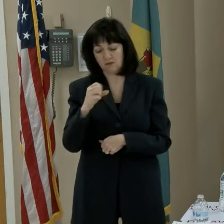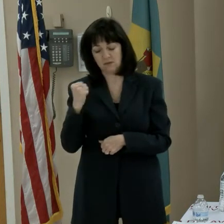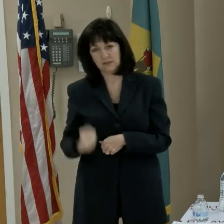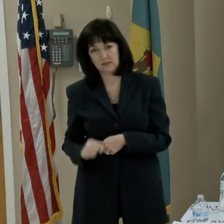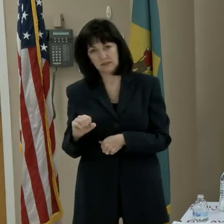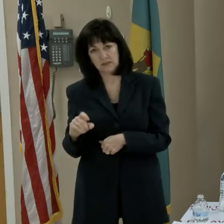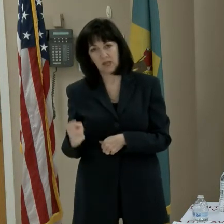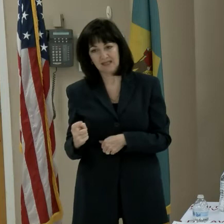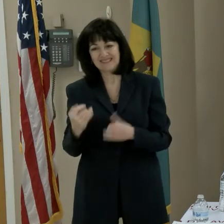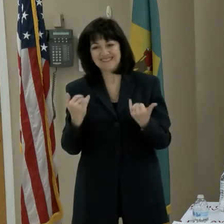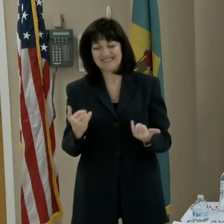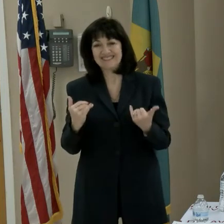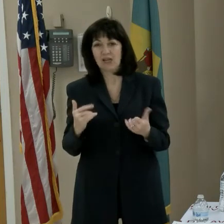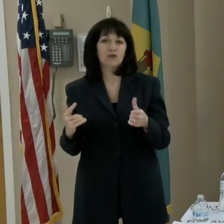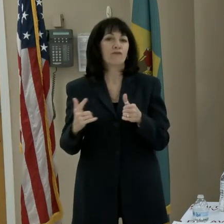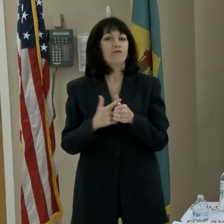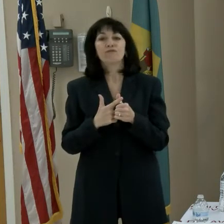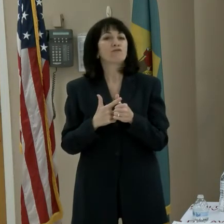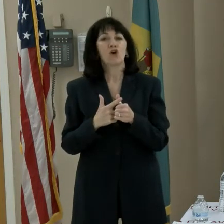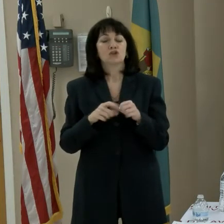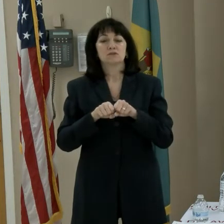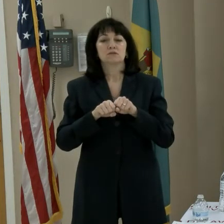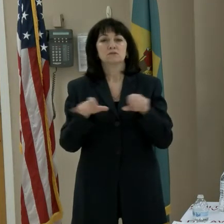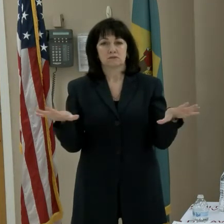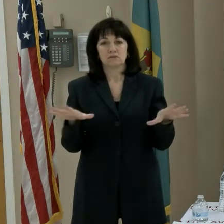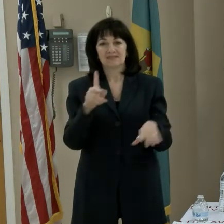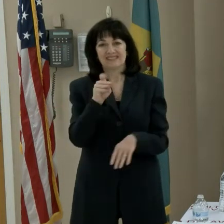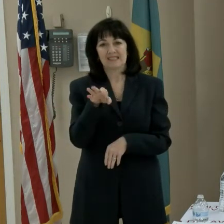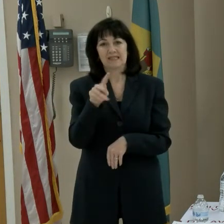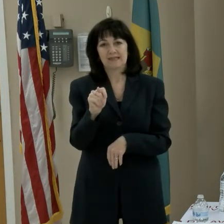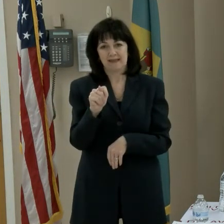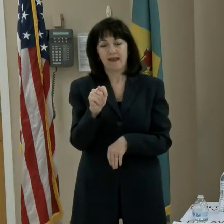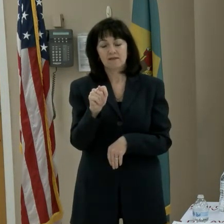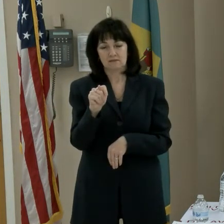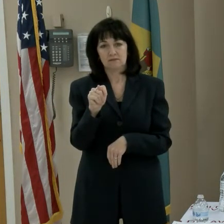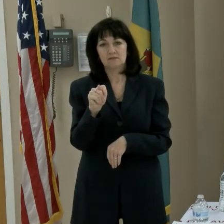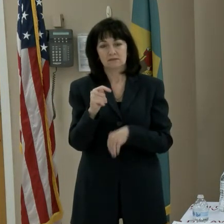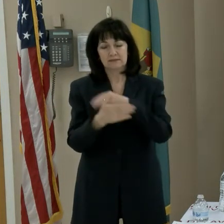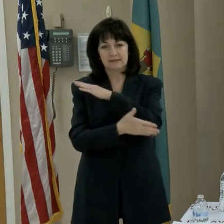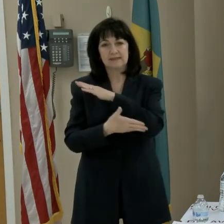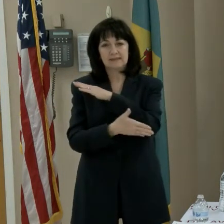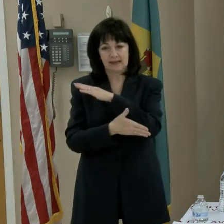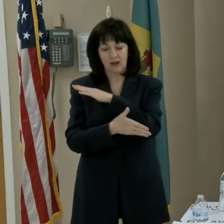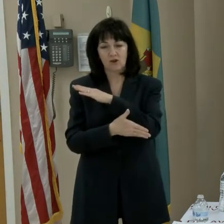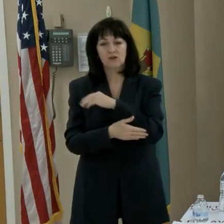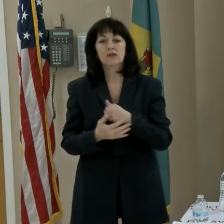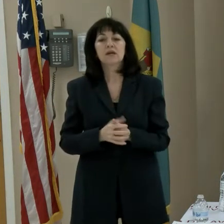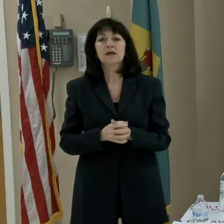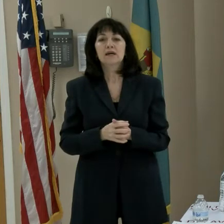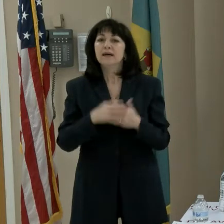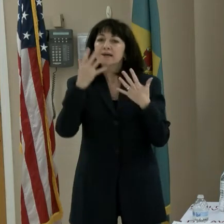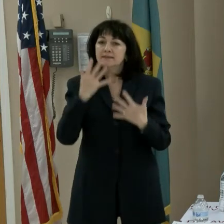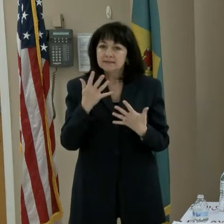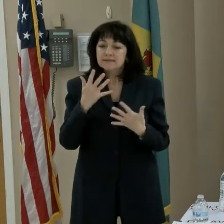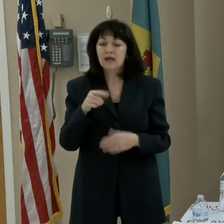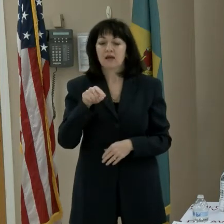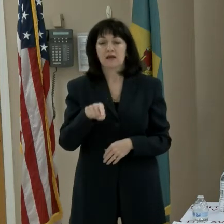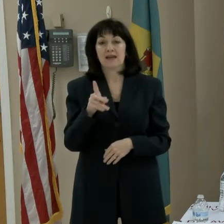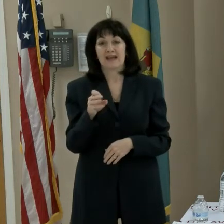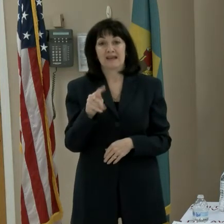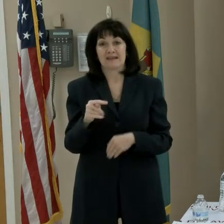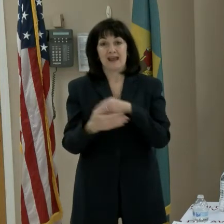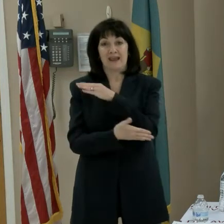and we are announcing our first patient in Kent County as well. And sadly, this individual is critically